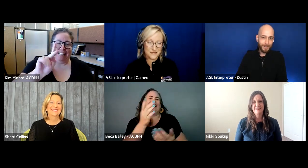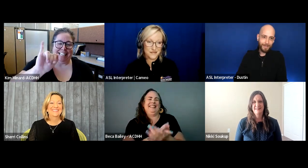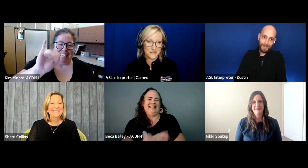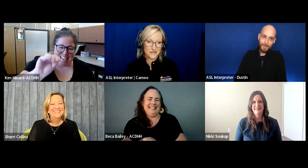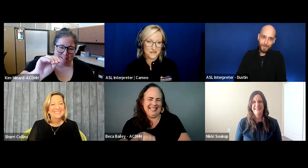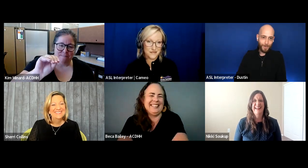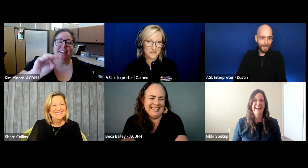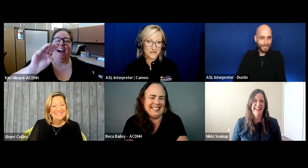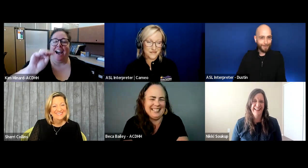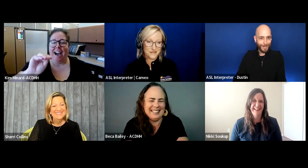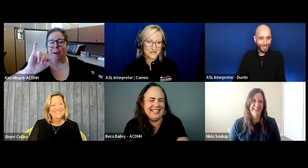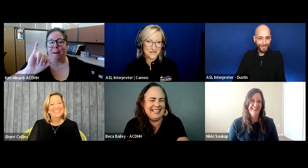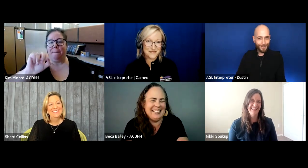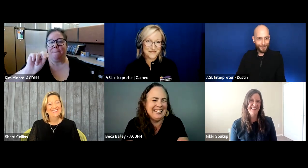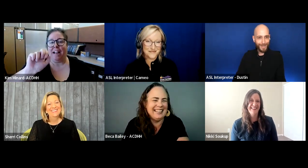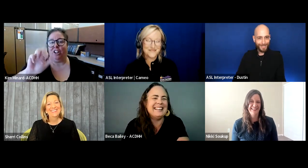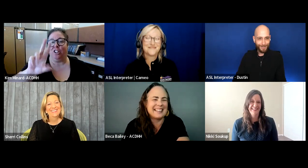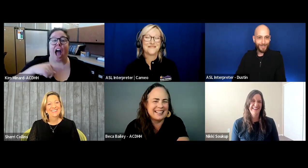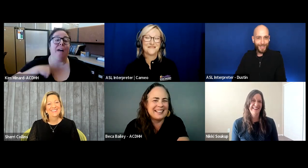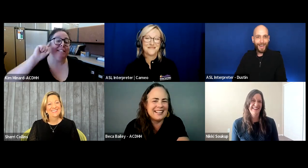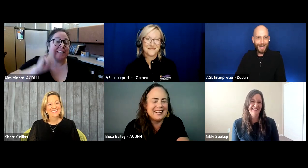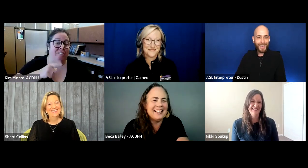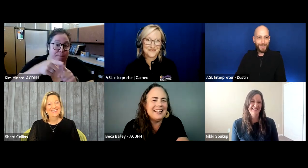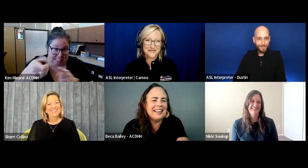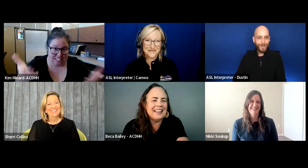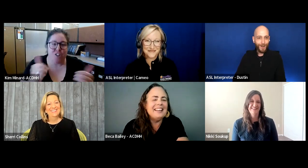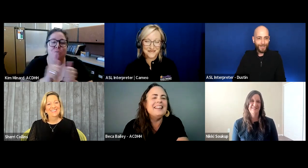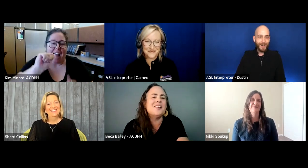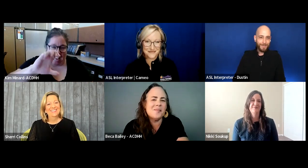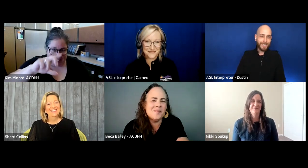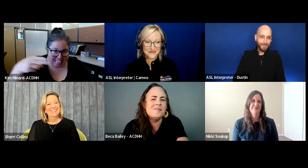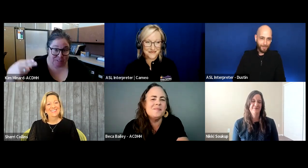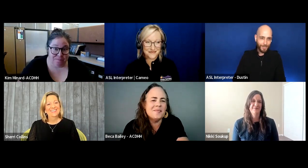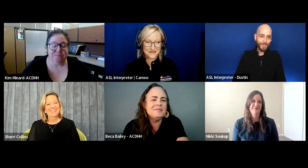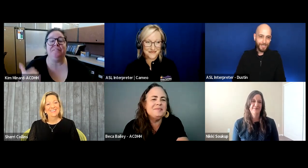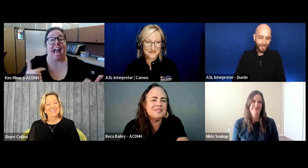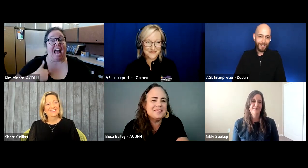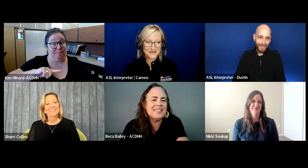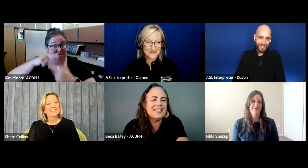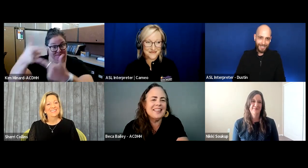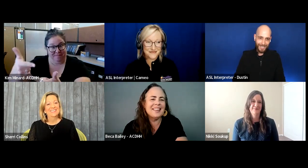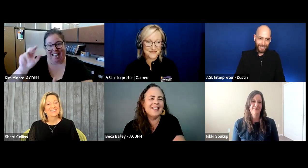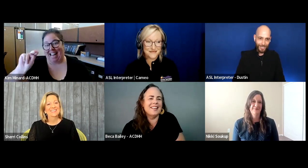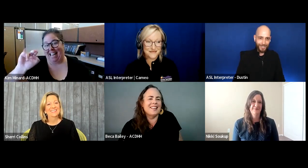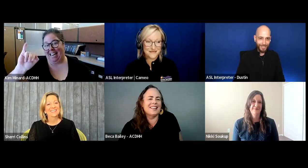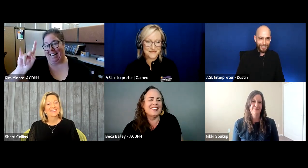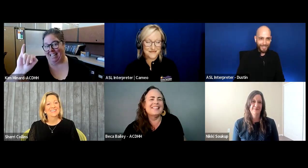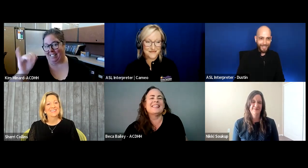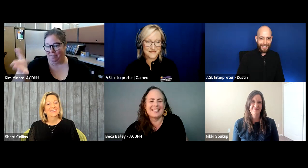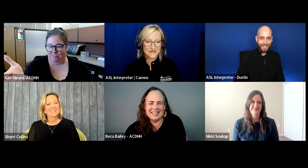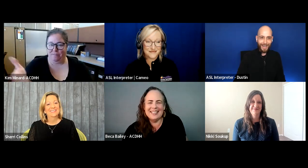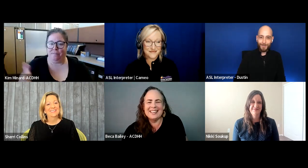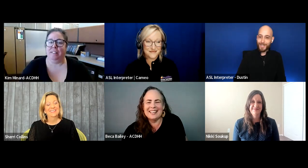Thank you, Becca. And that made me realize that I forgot to introduce myself. I am Kim Menard. I am the deaf specialist here at